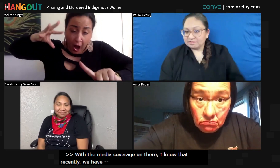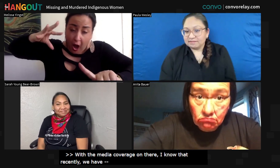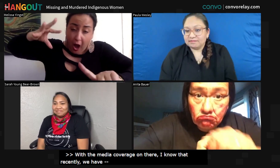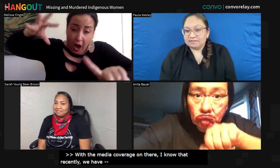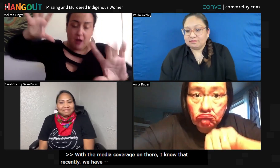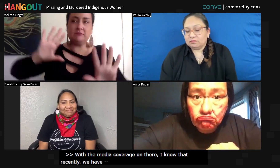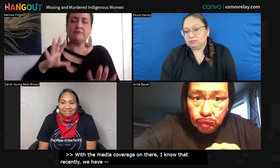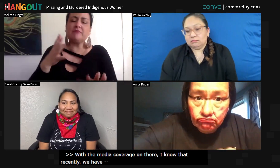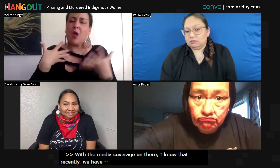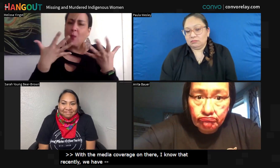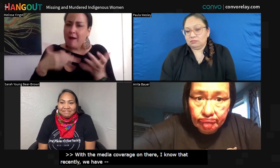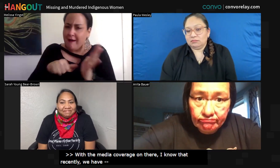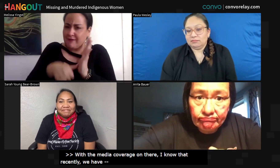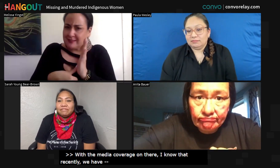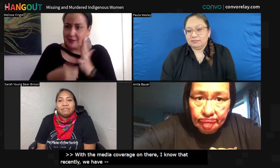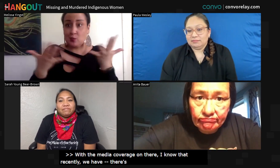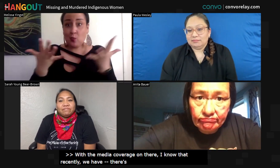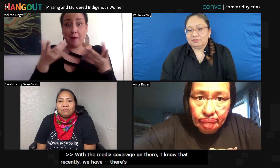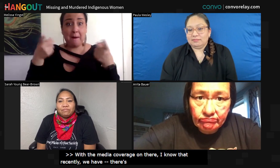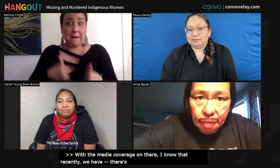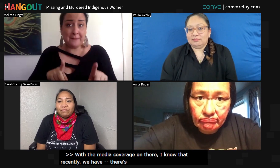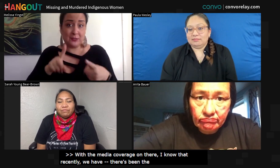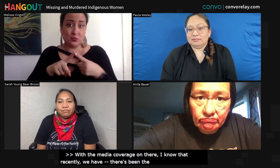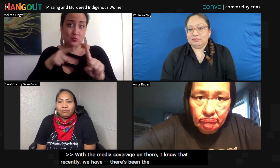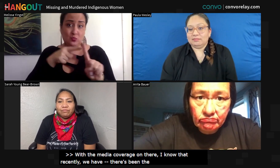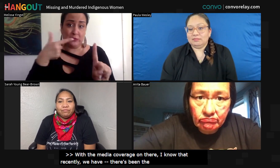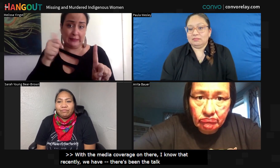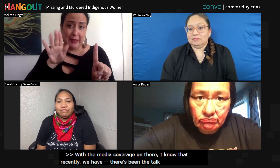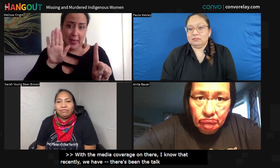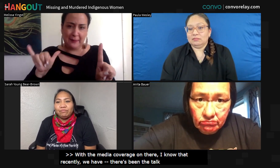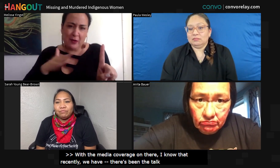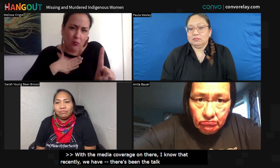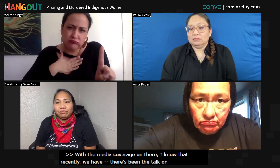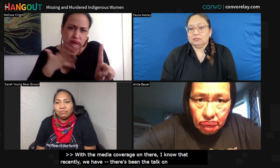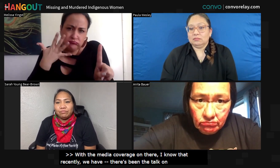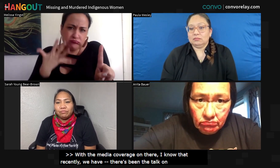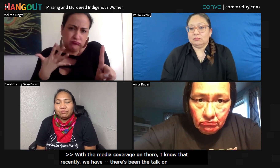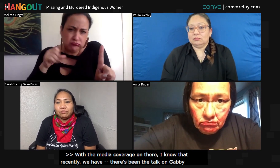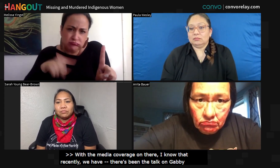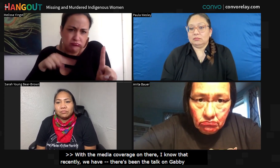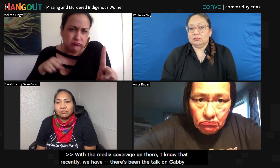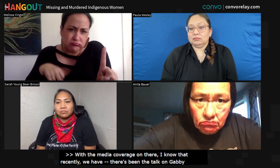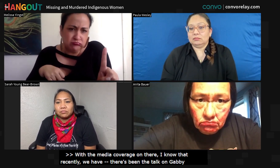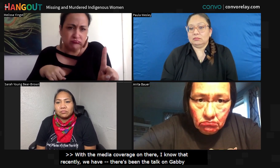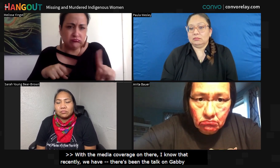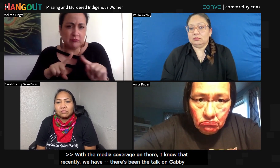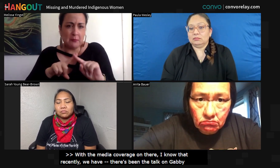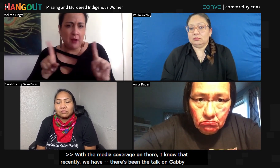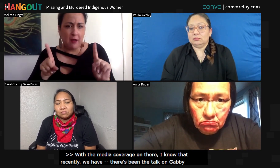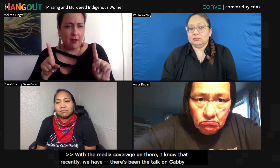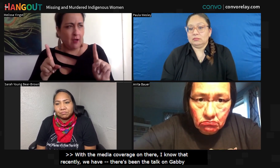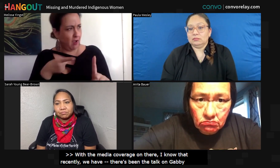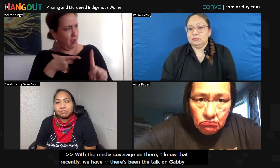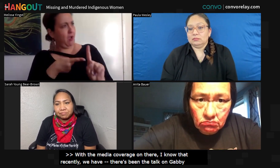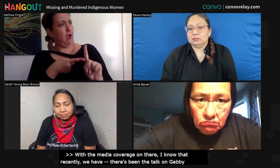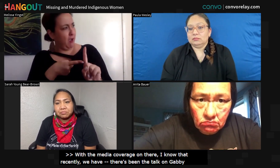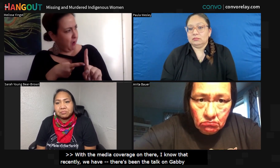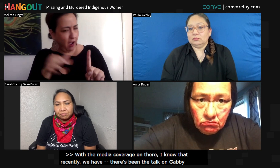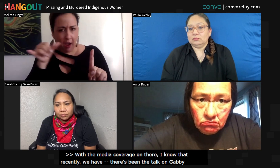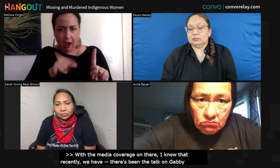just the outrageous amount of coverage that's been given to this topic. And I know that what happened to Gabby was very